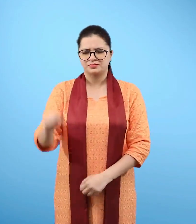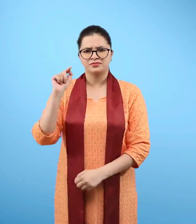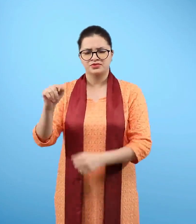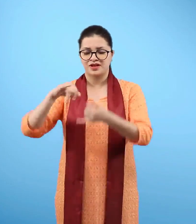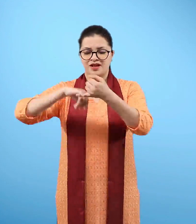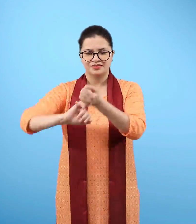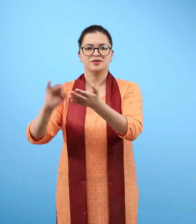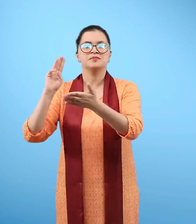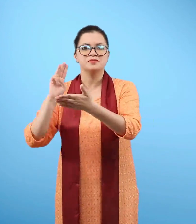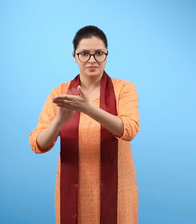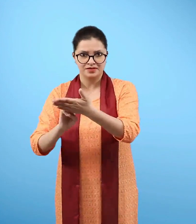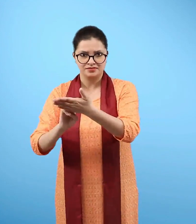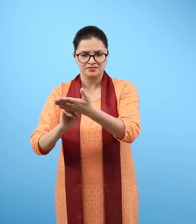Subhash Marg,